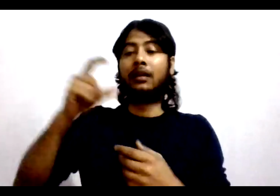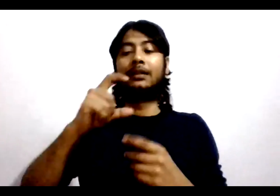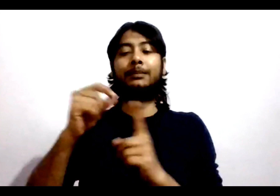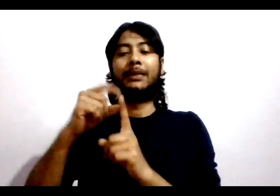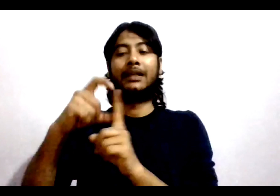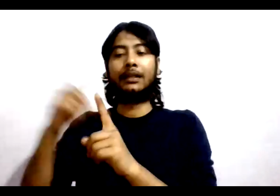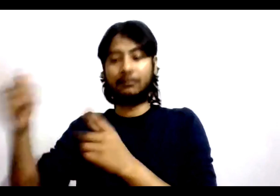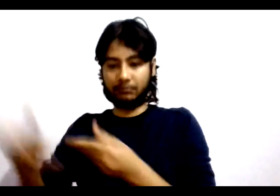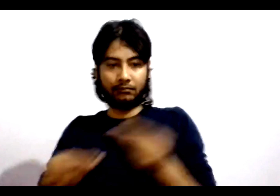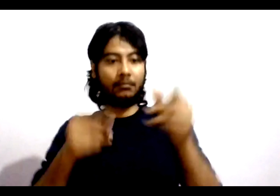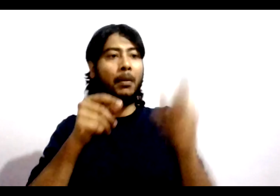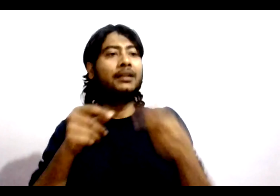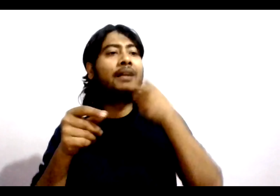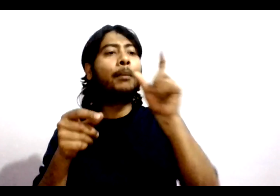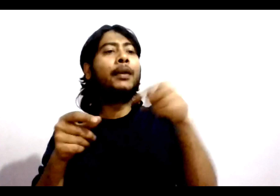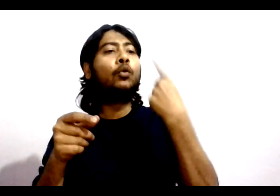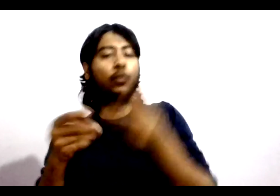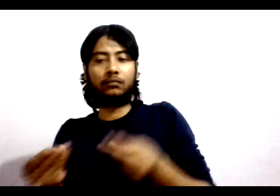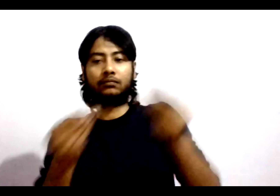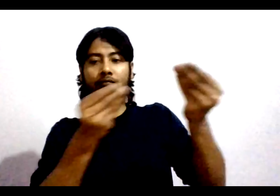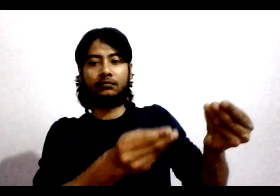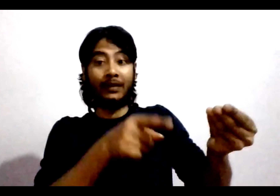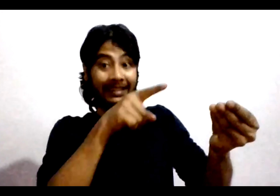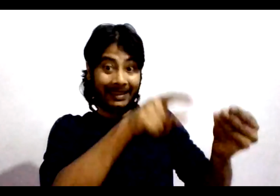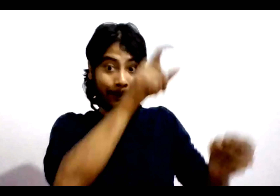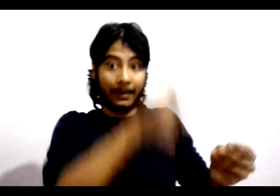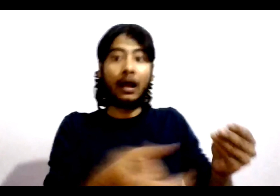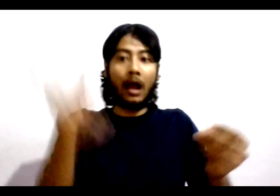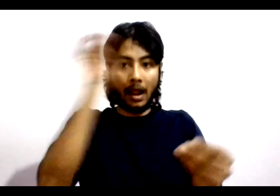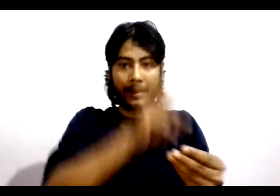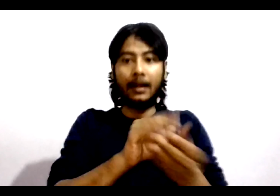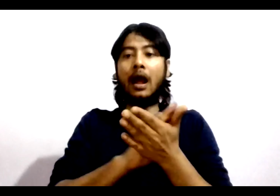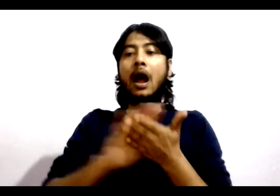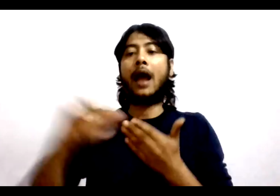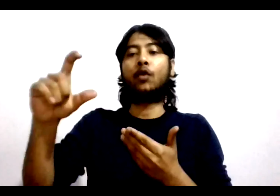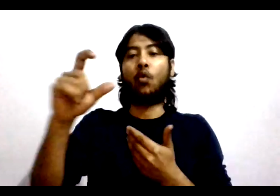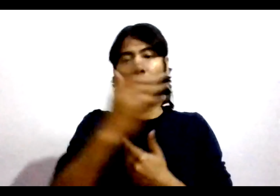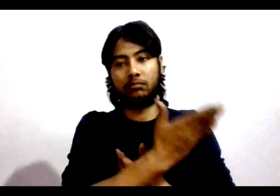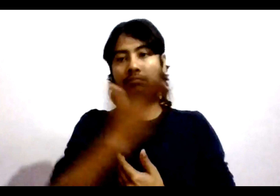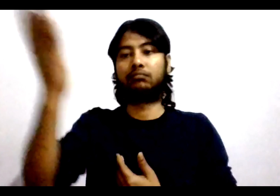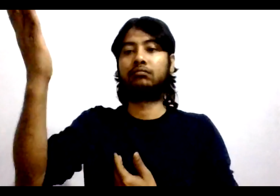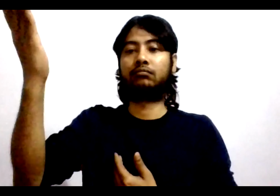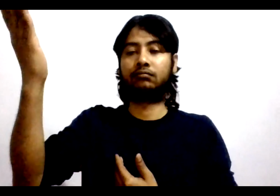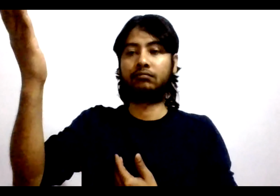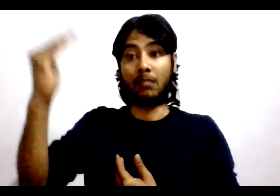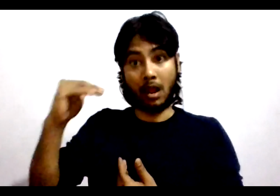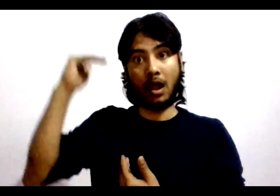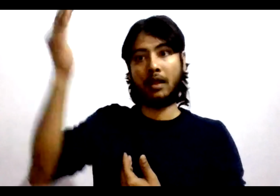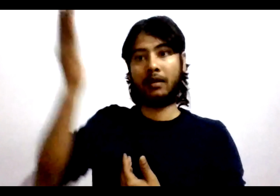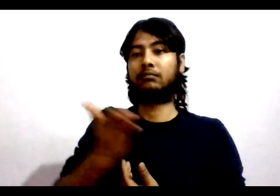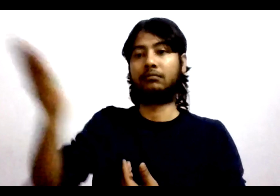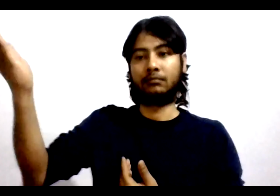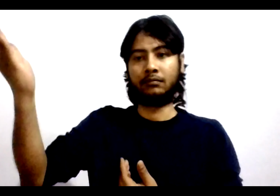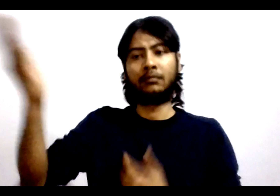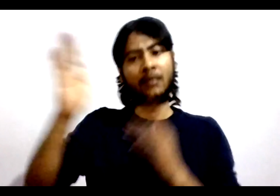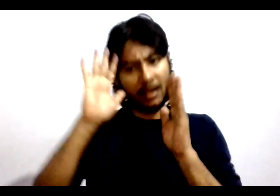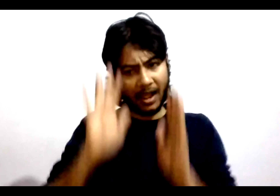authority. So these bodies are already created. It's only that at some places in some